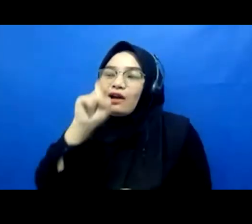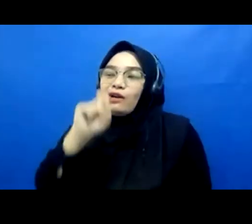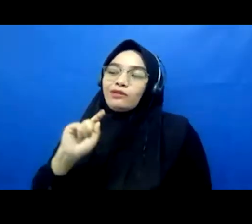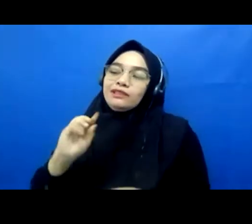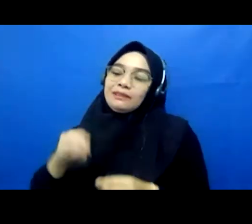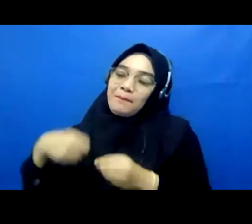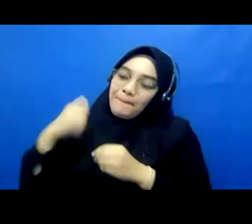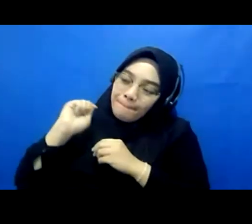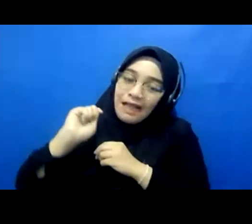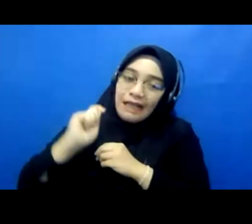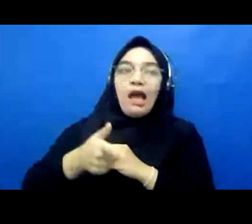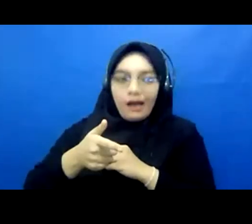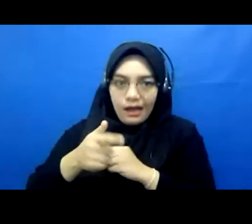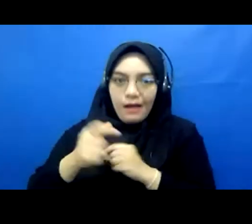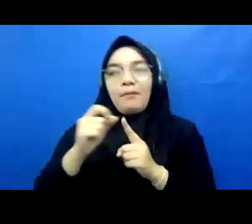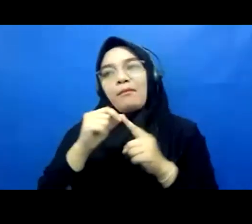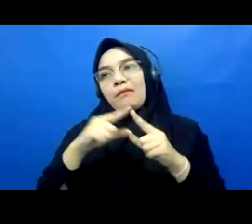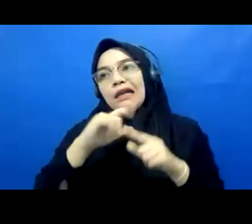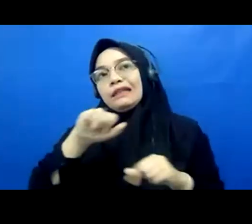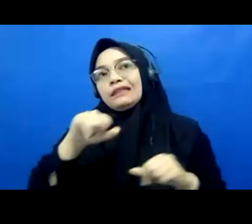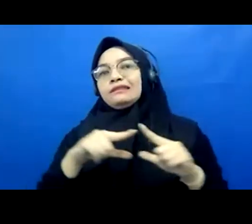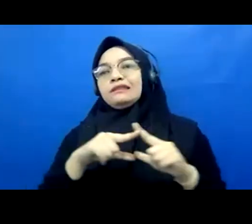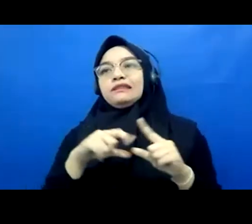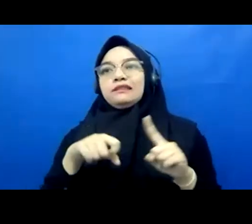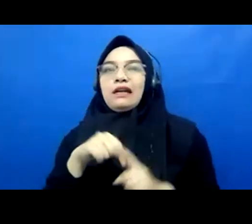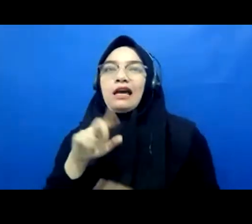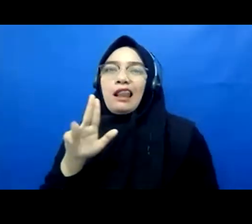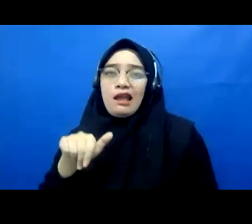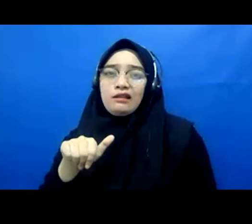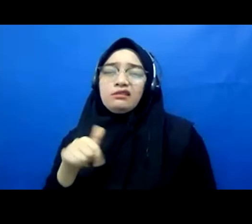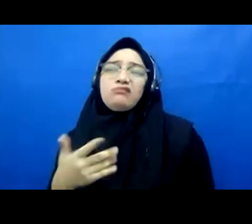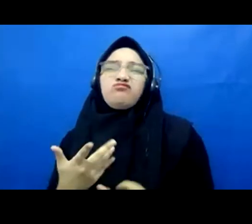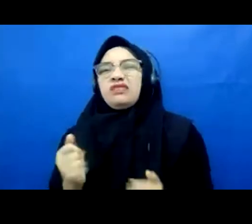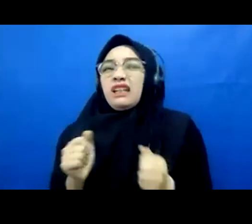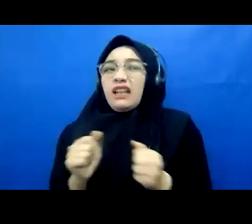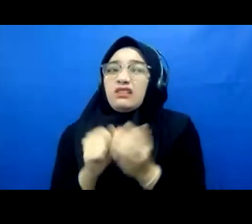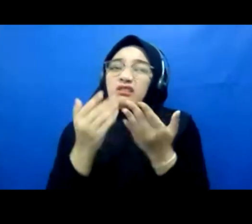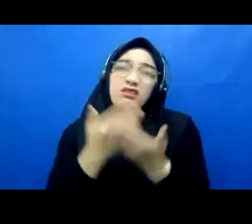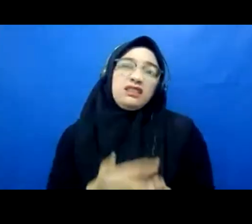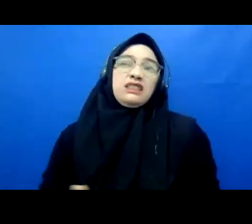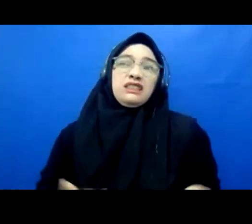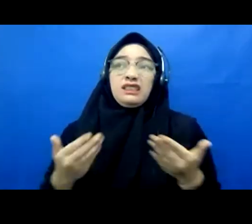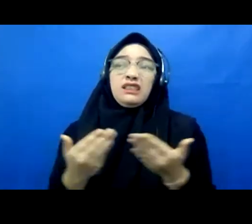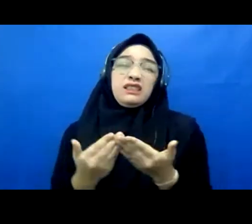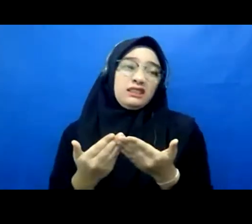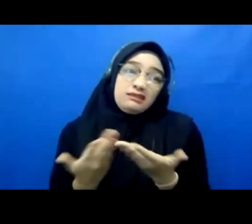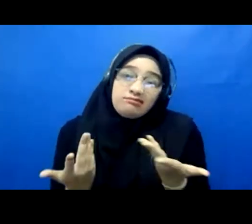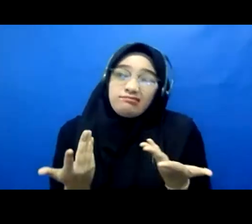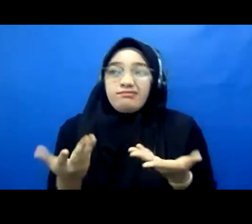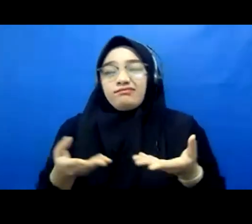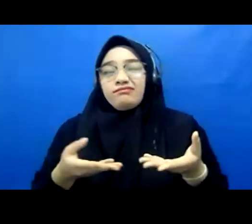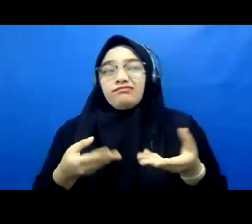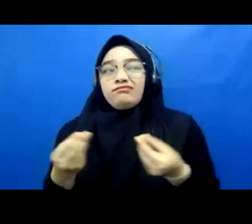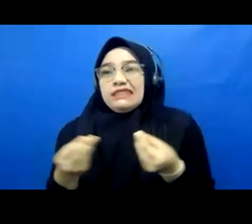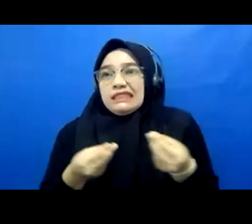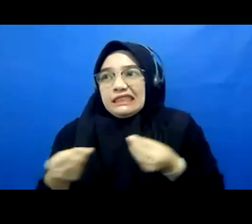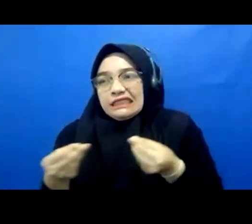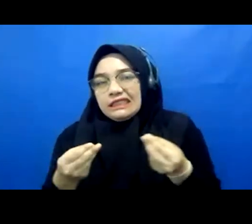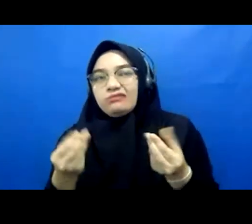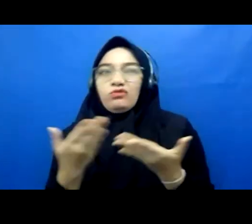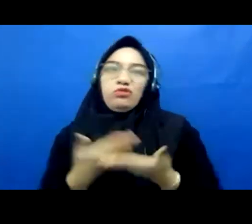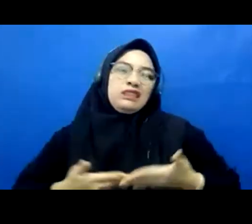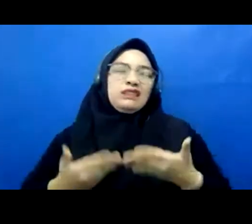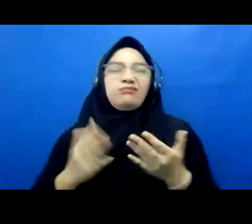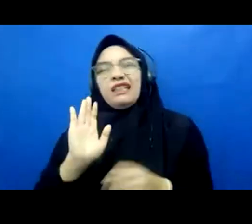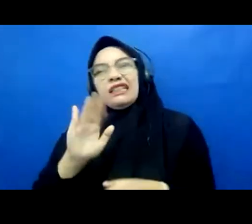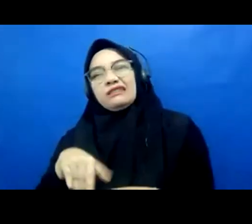I just hope that any better policy that support social business, not so much taking tax, so allow those income